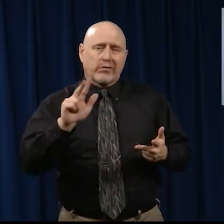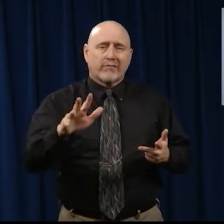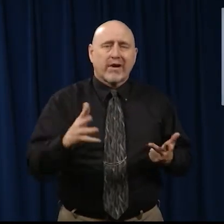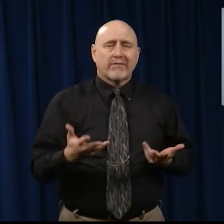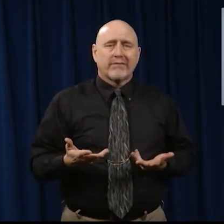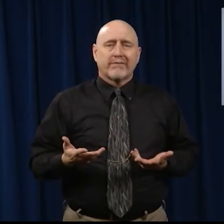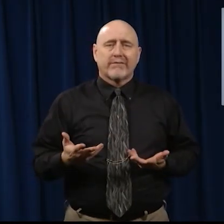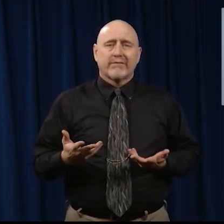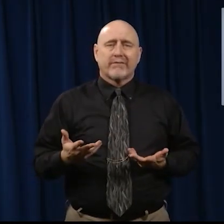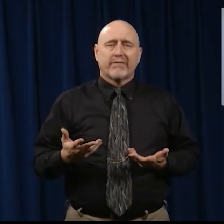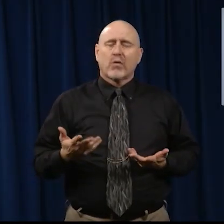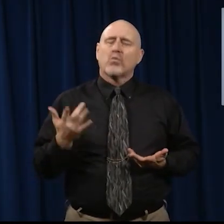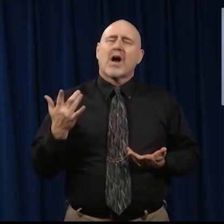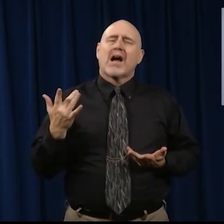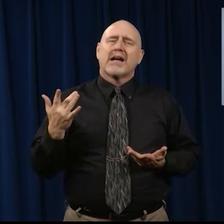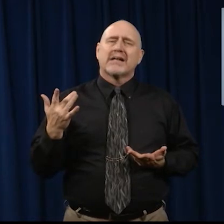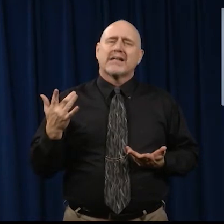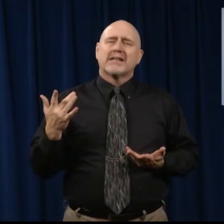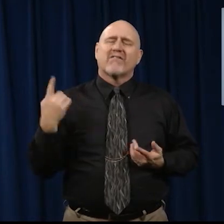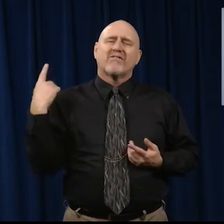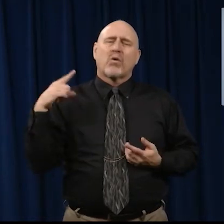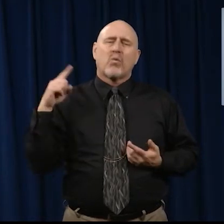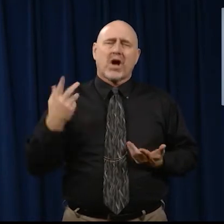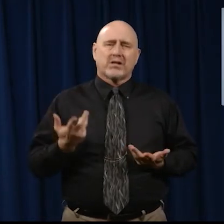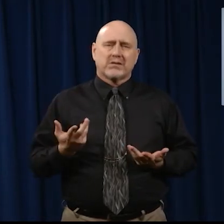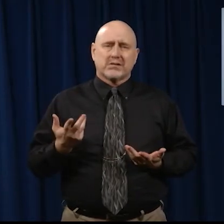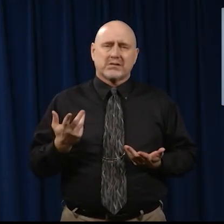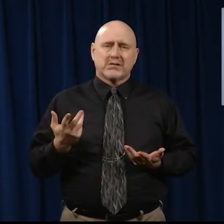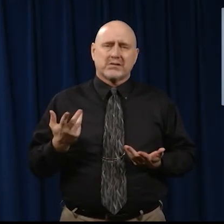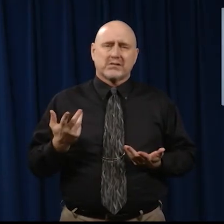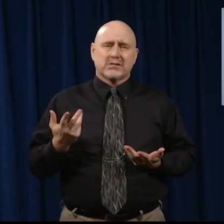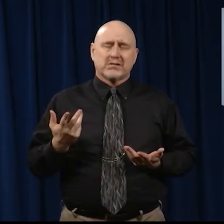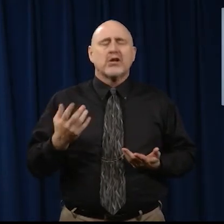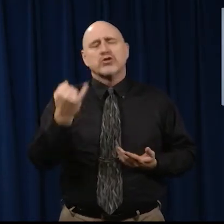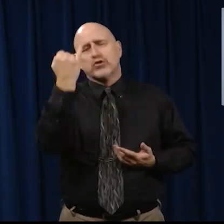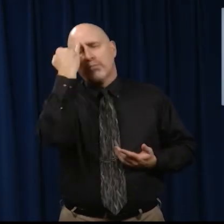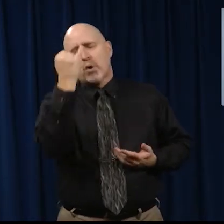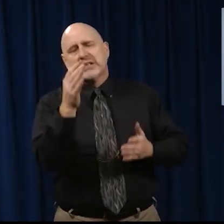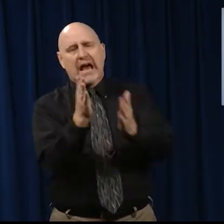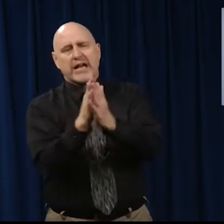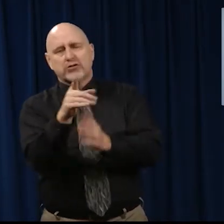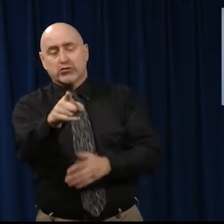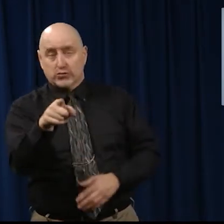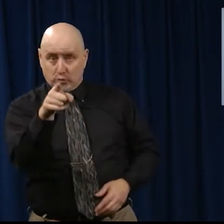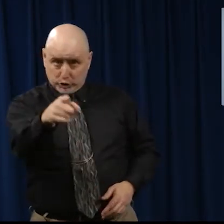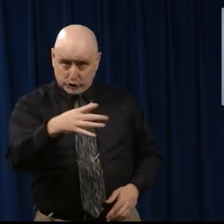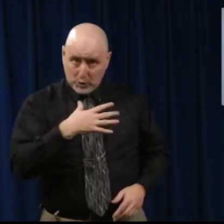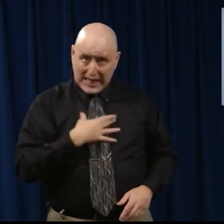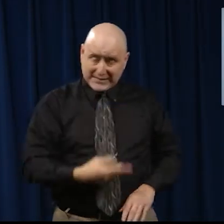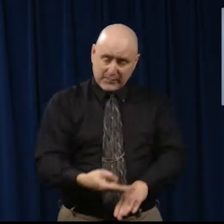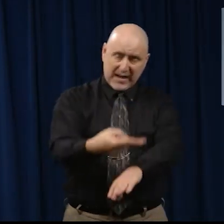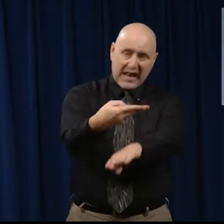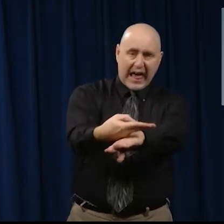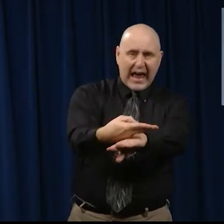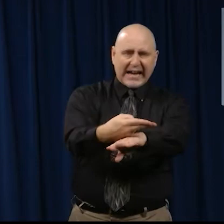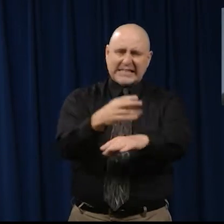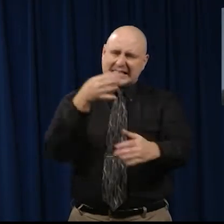or 35. Why is that? For what? Suppose I ask you, would you like to be lying on